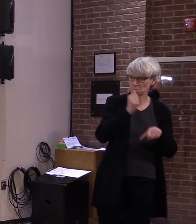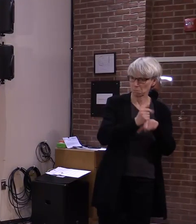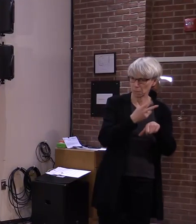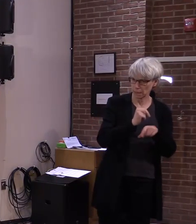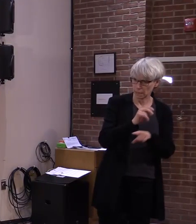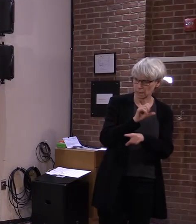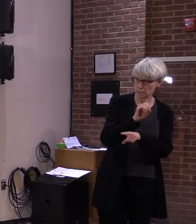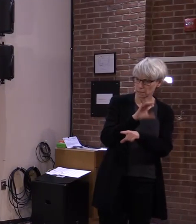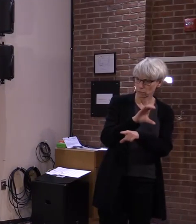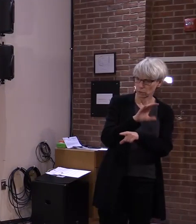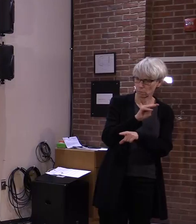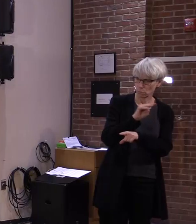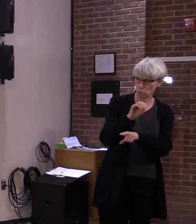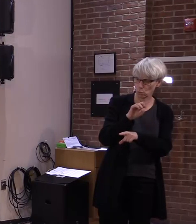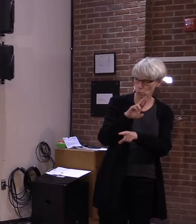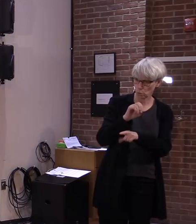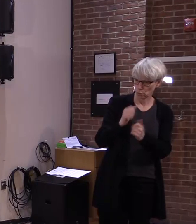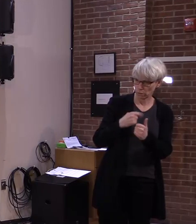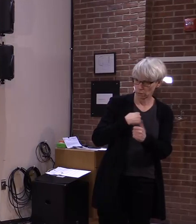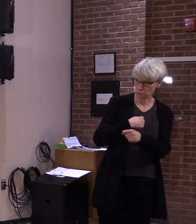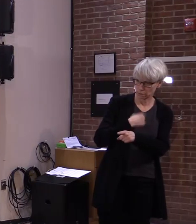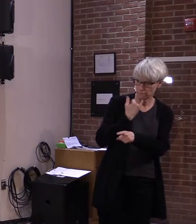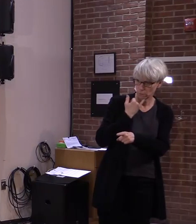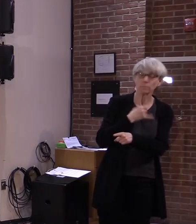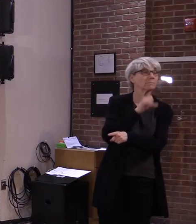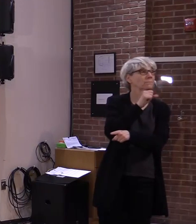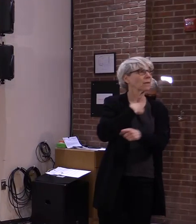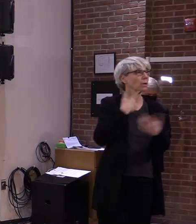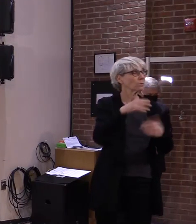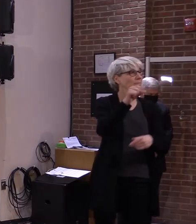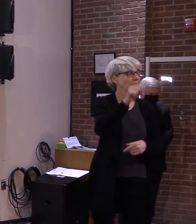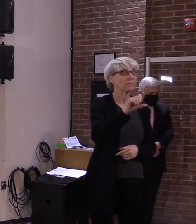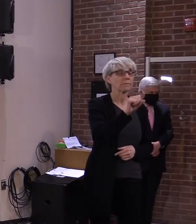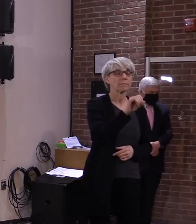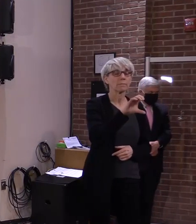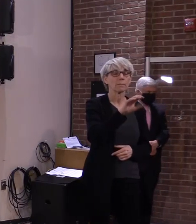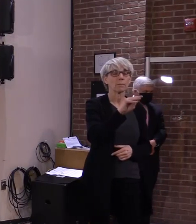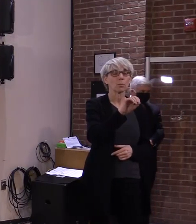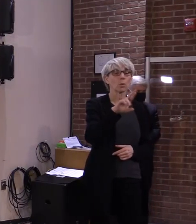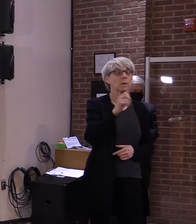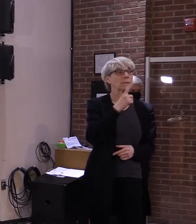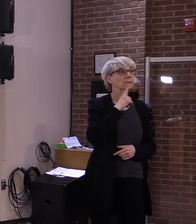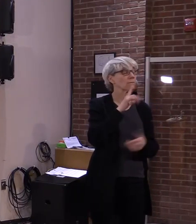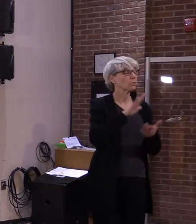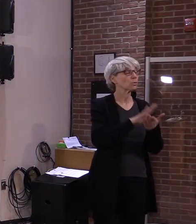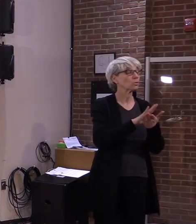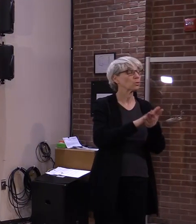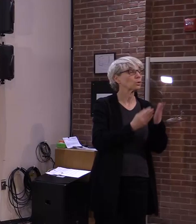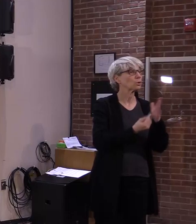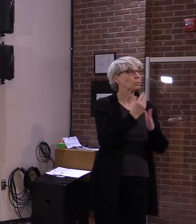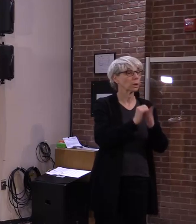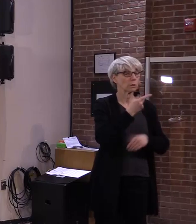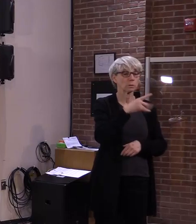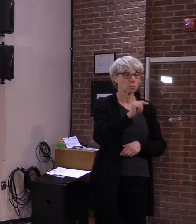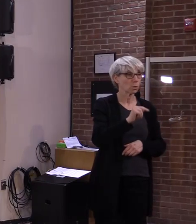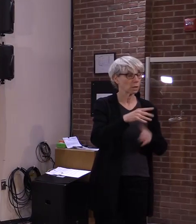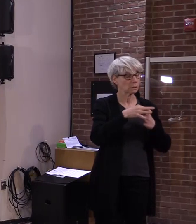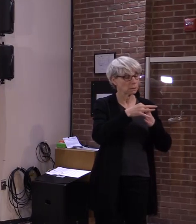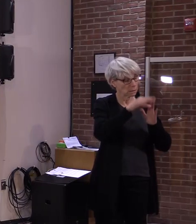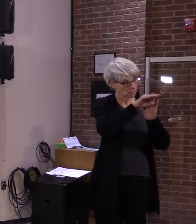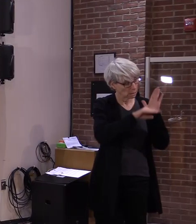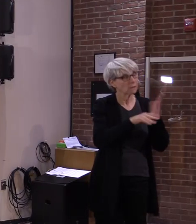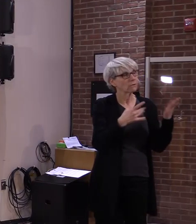point. I am, Governor. Yes, the school-based spring sports guidance has been published and is